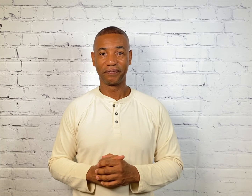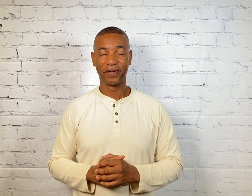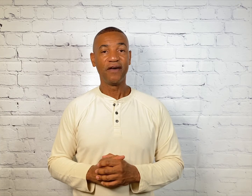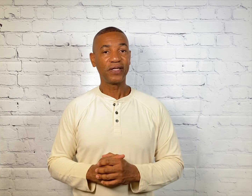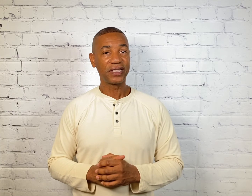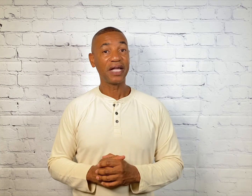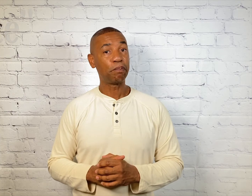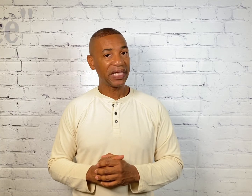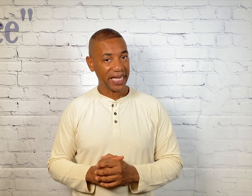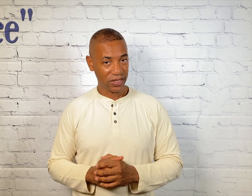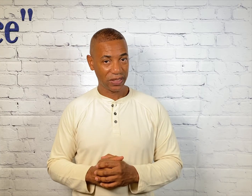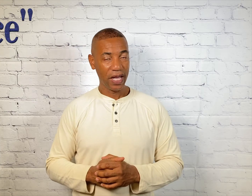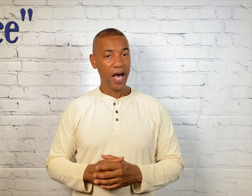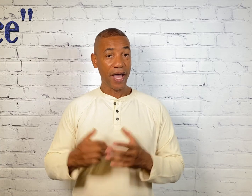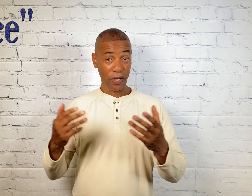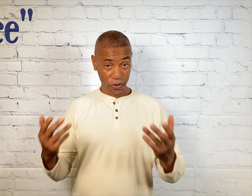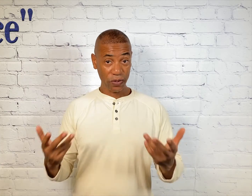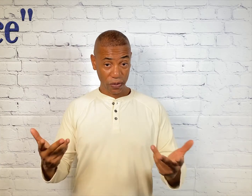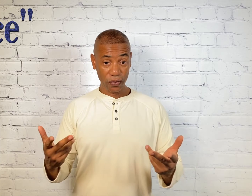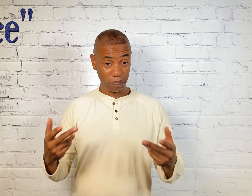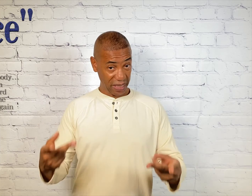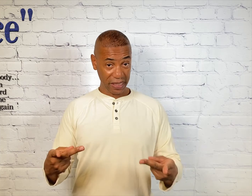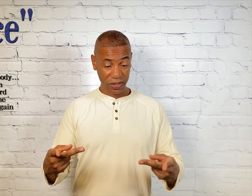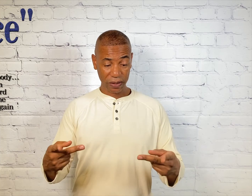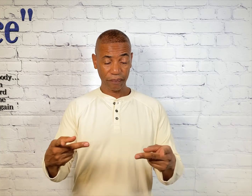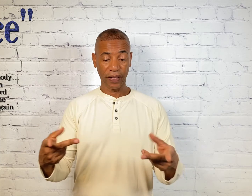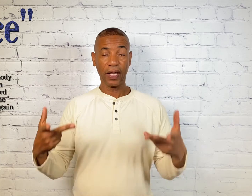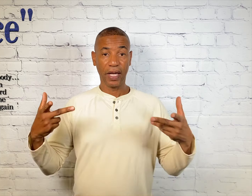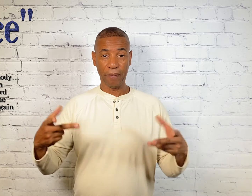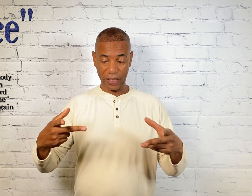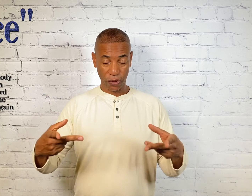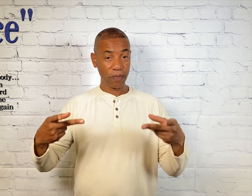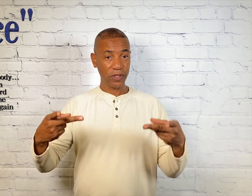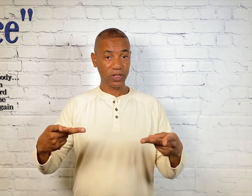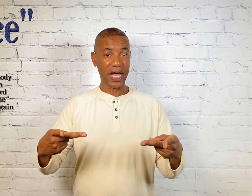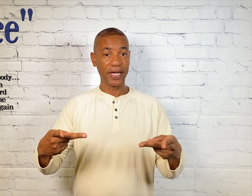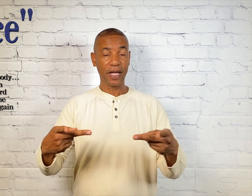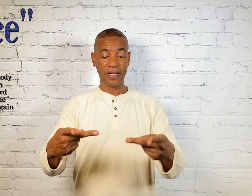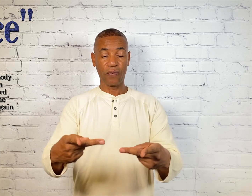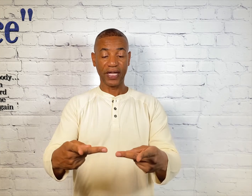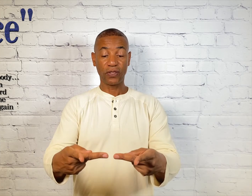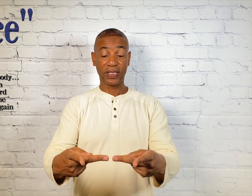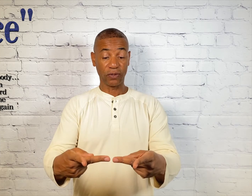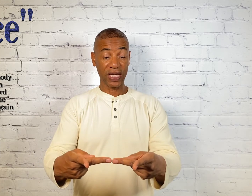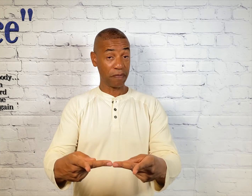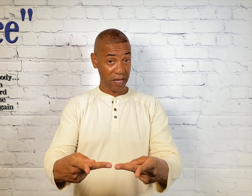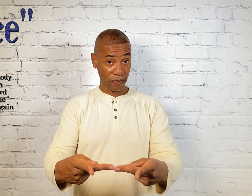For the sign place, I also use P's, but I turn them on their side. Now what I do is I'll take the middle